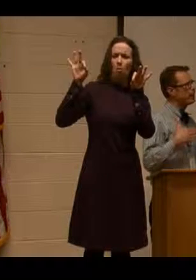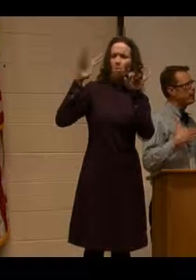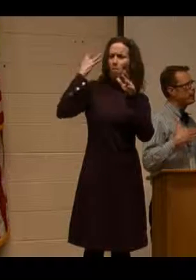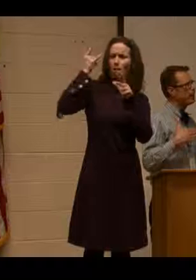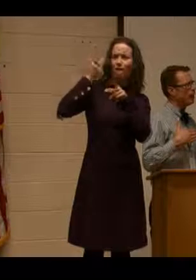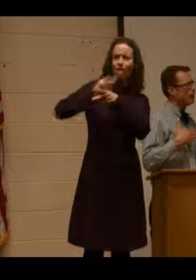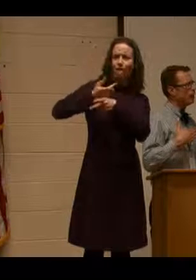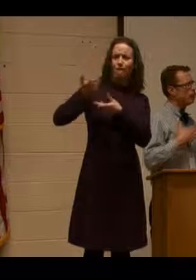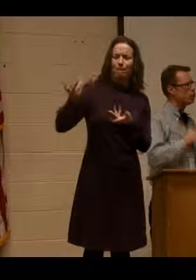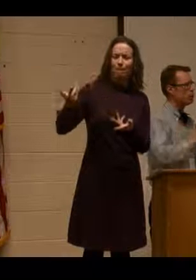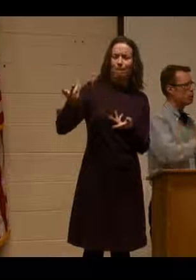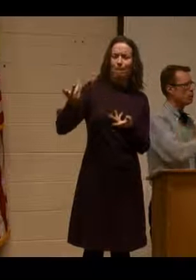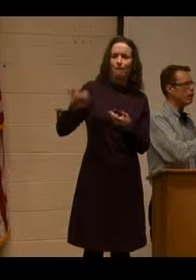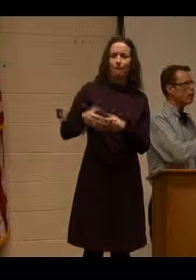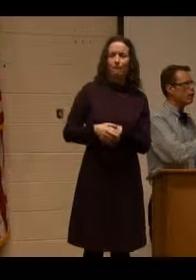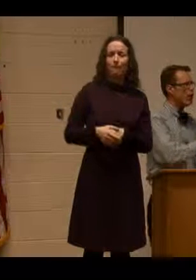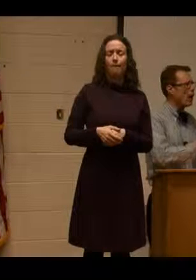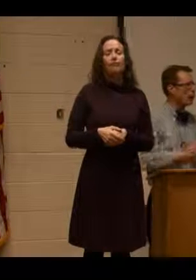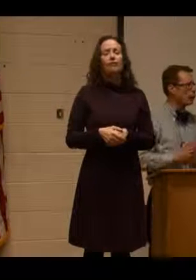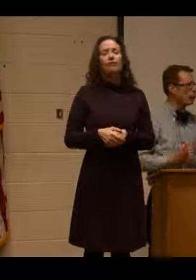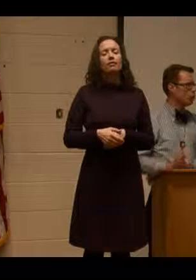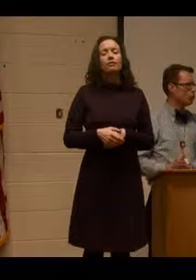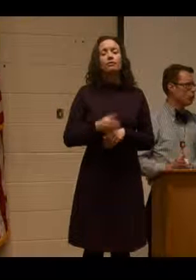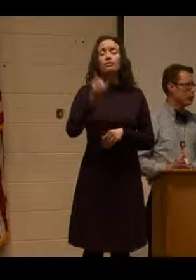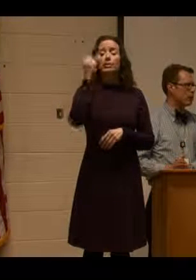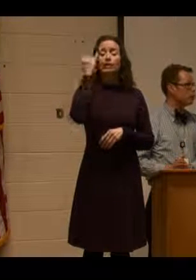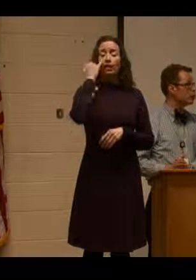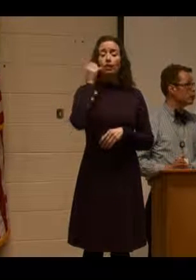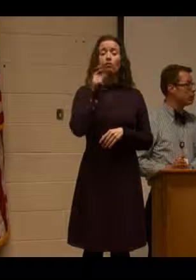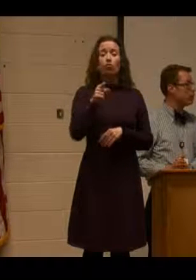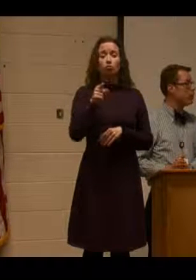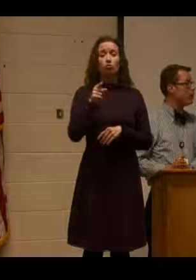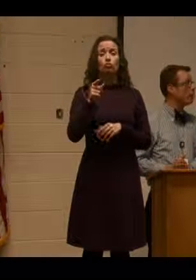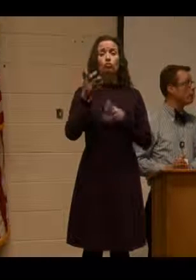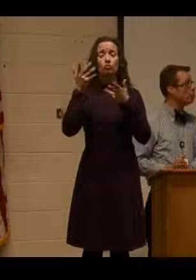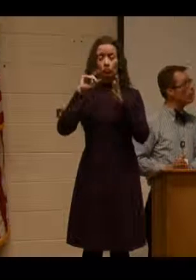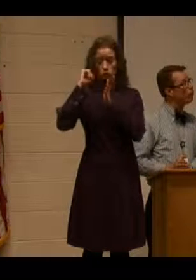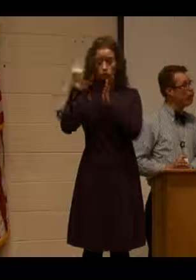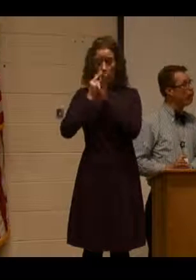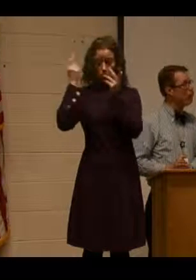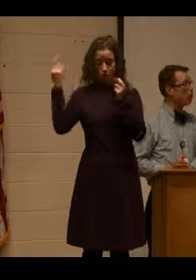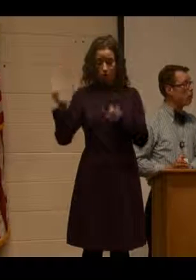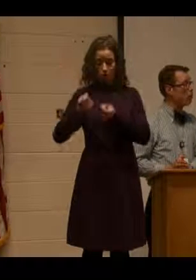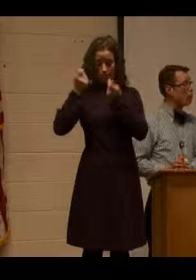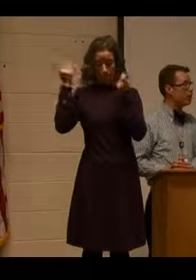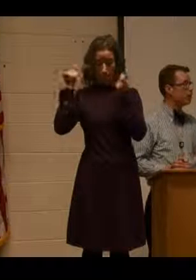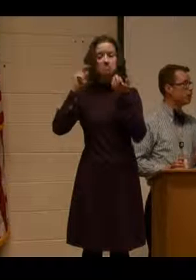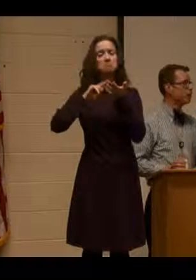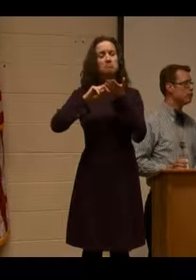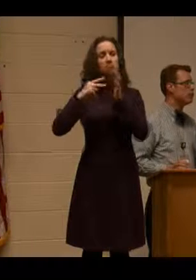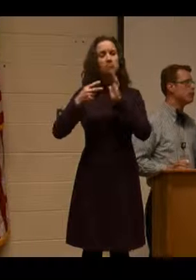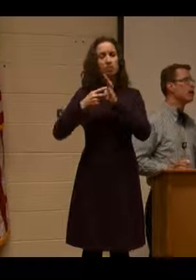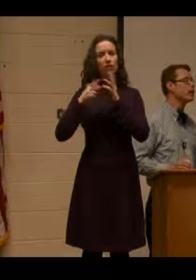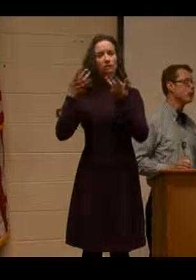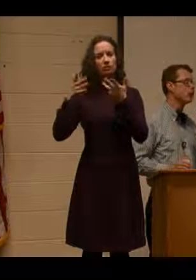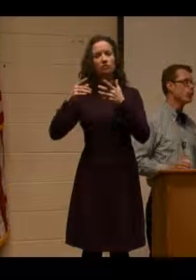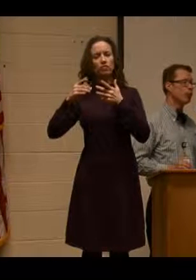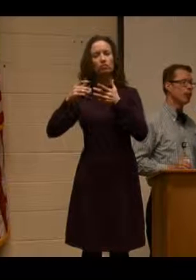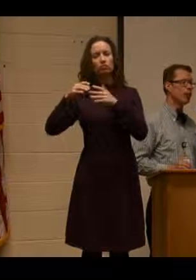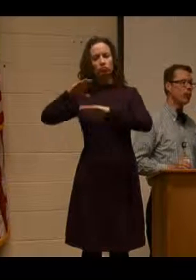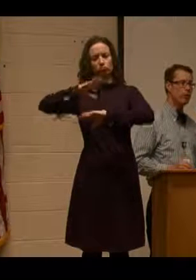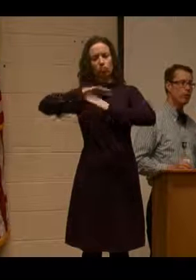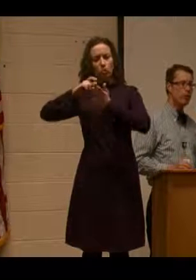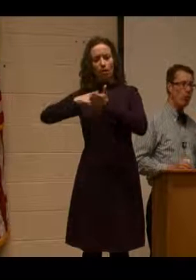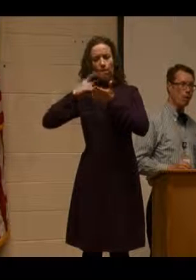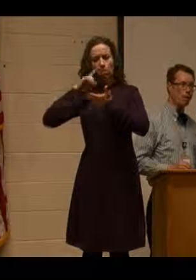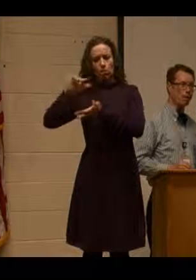if you've gone through our graduation ceremony, that means you've met all the requirements. We've just not issued you the diploma, and